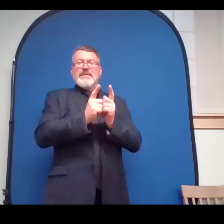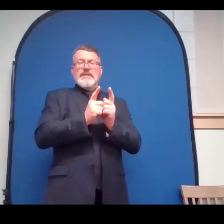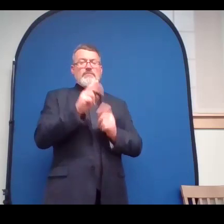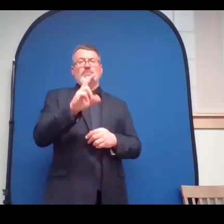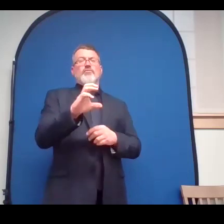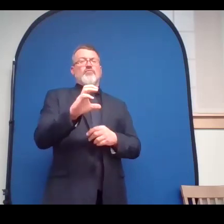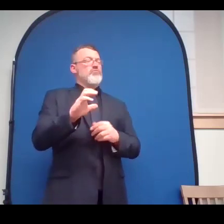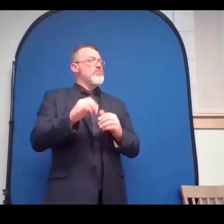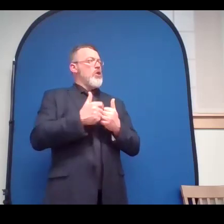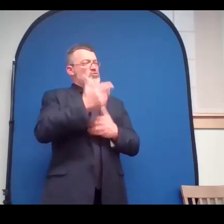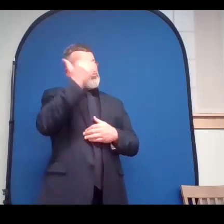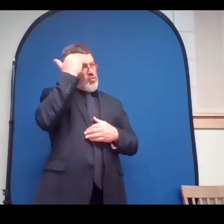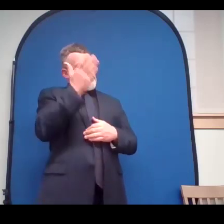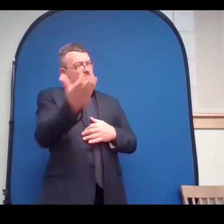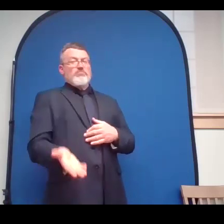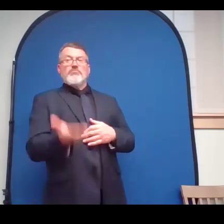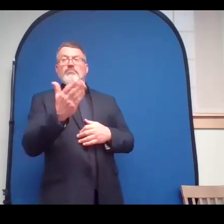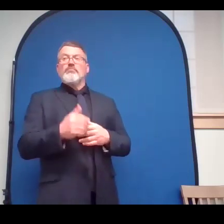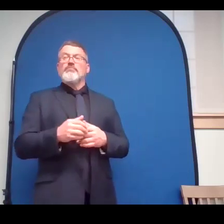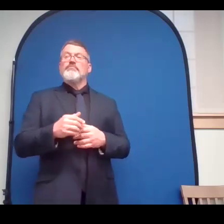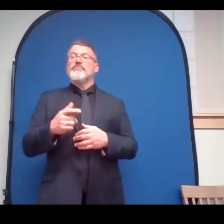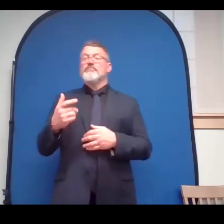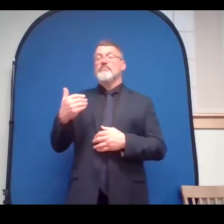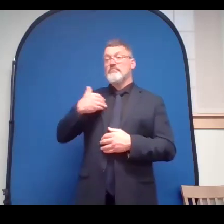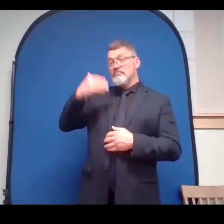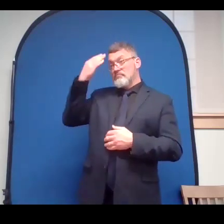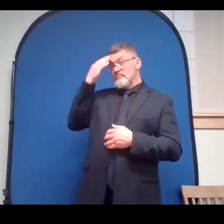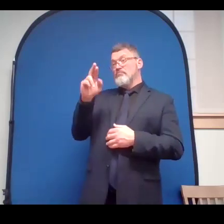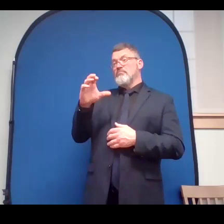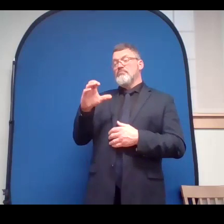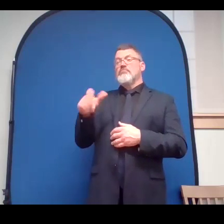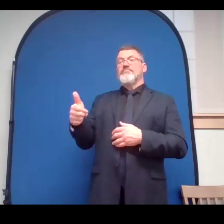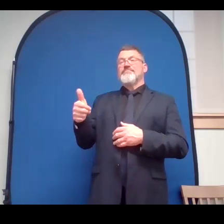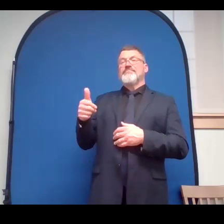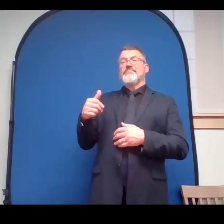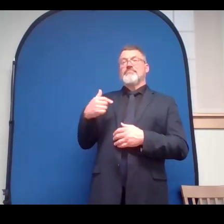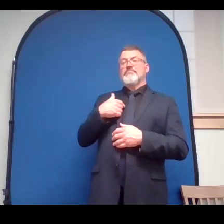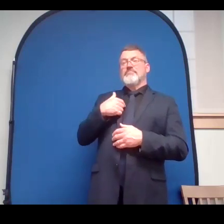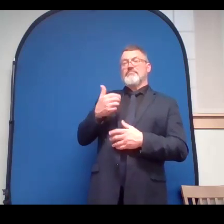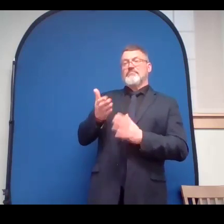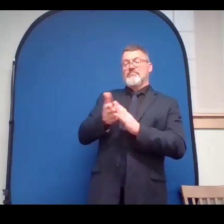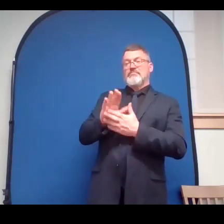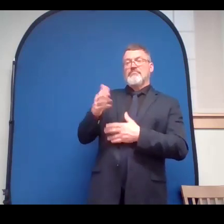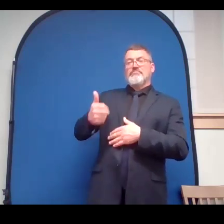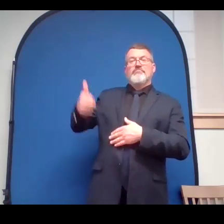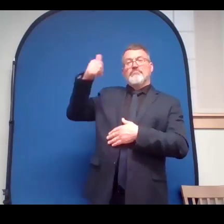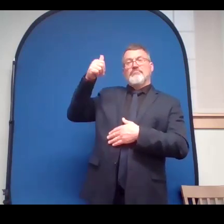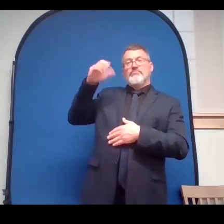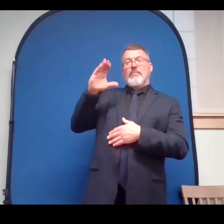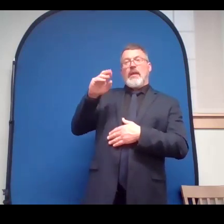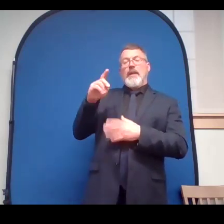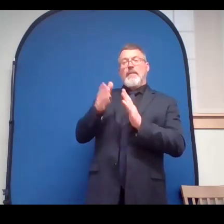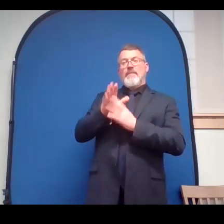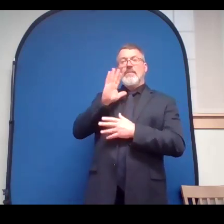Robert Card when I became the company commander for Bravo Company. When was that? August of